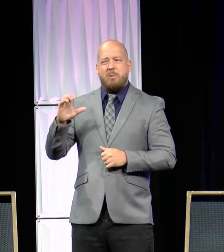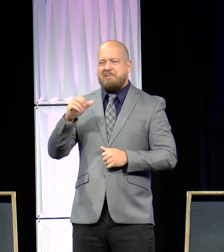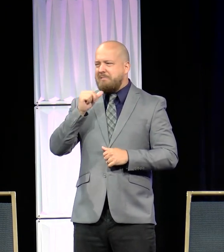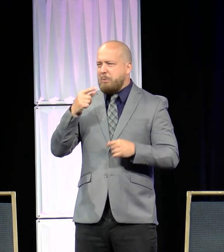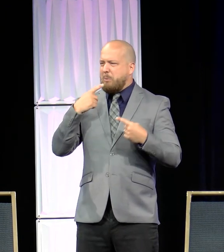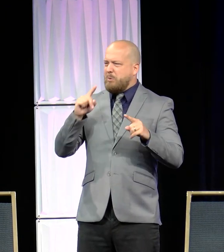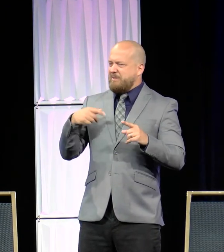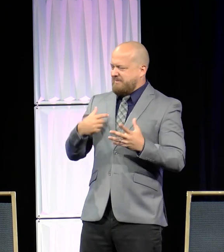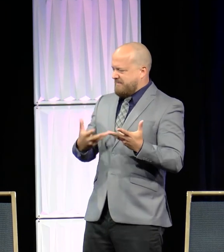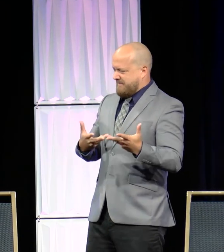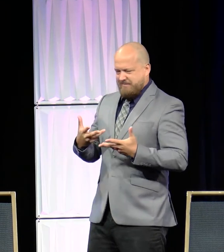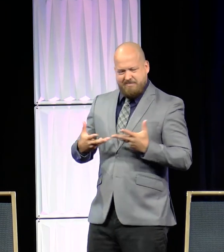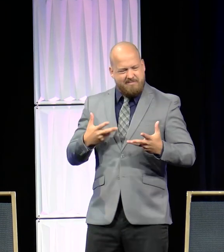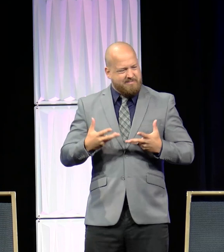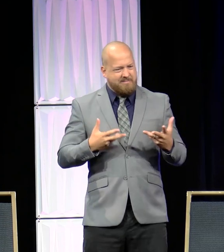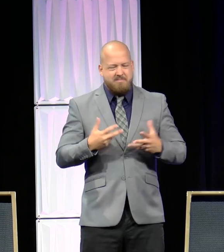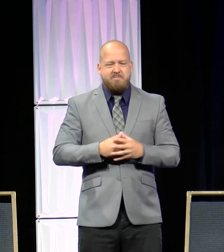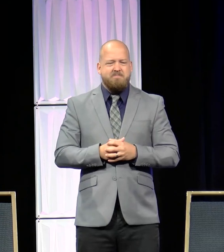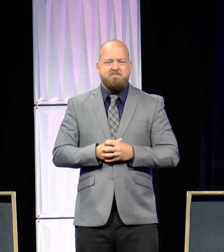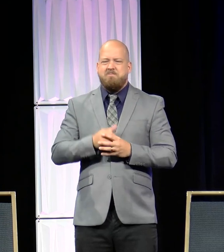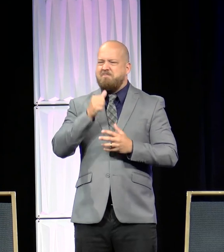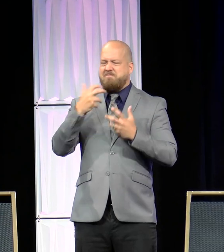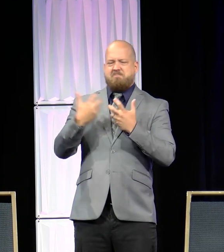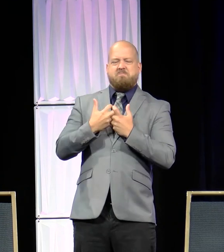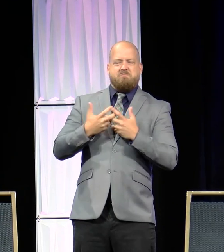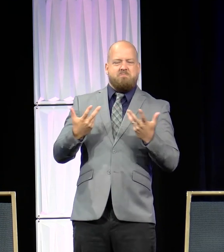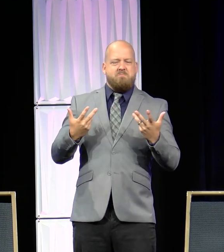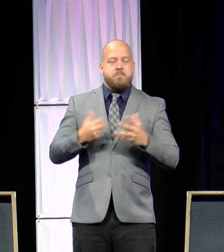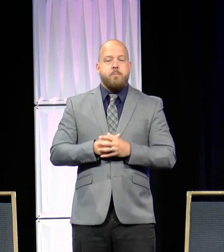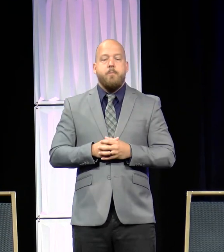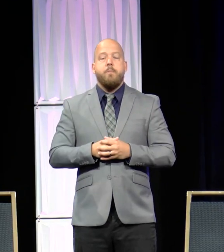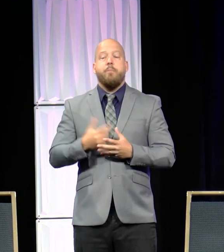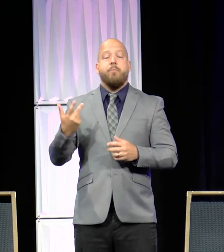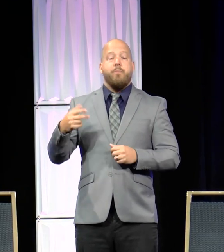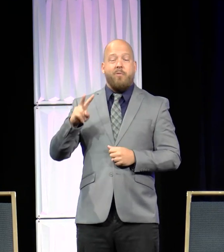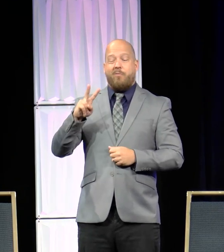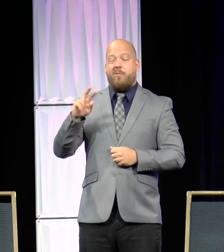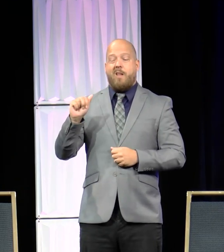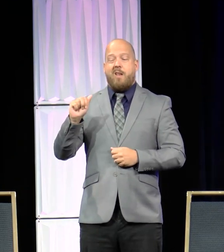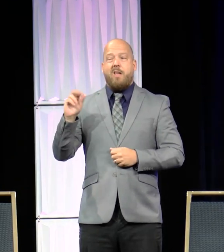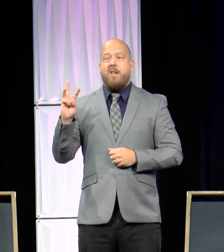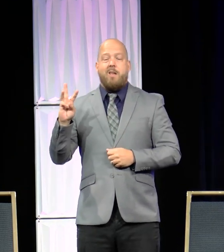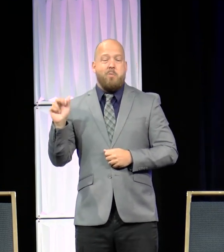of the Violence Against Women's Act, where some provisions were designated to